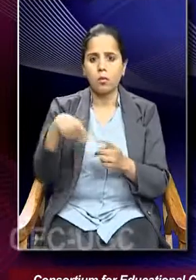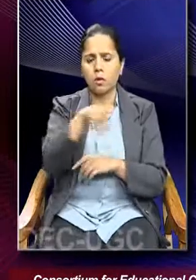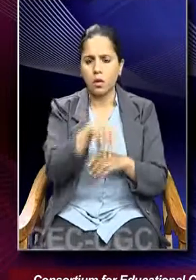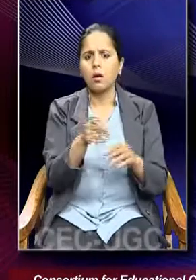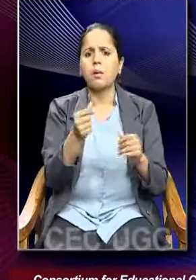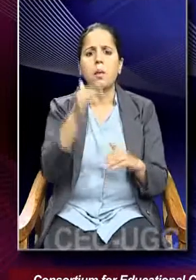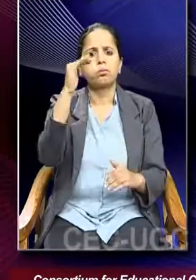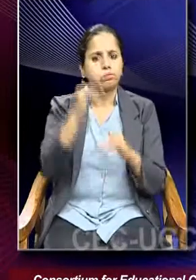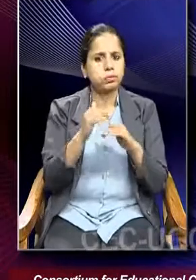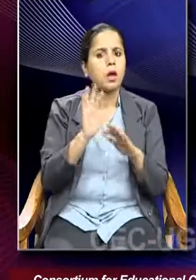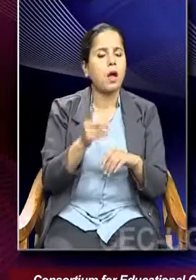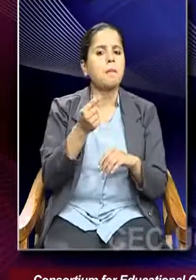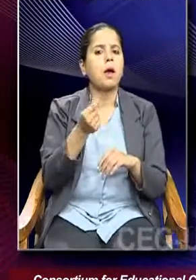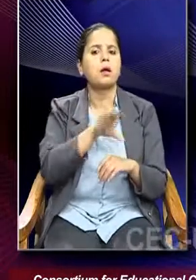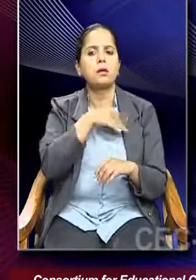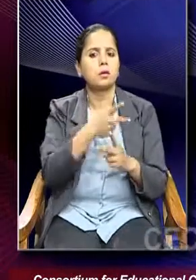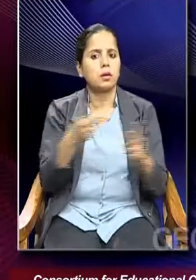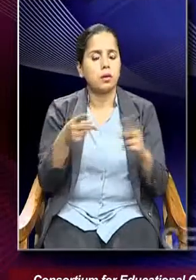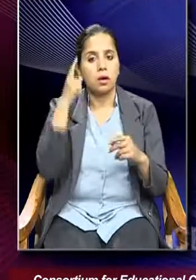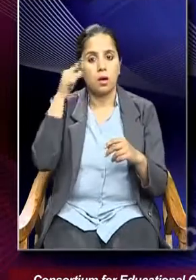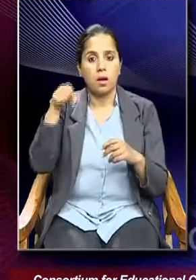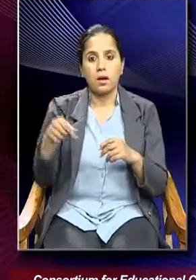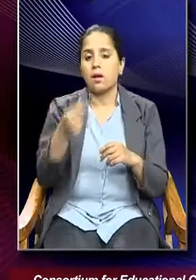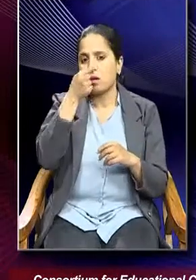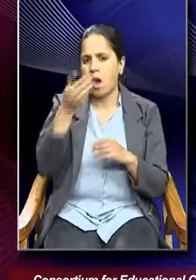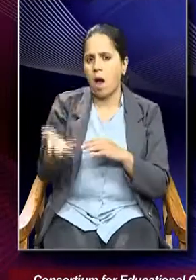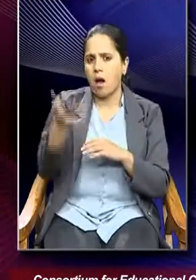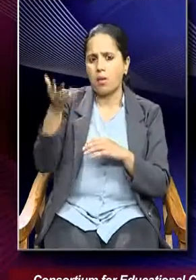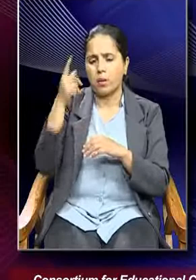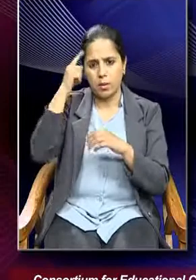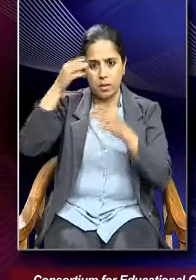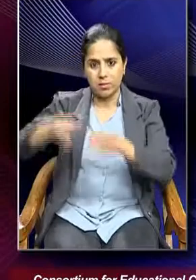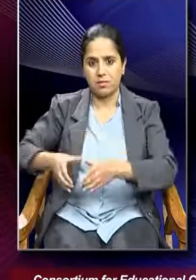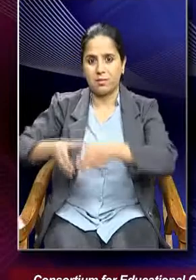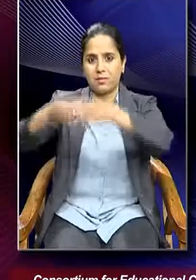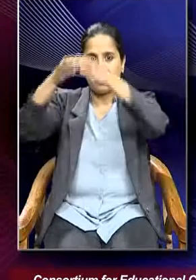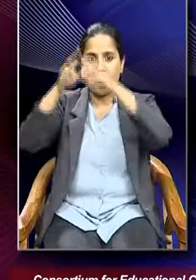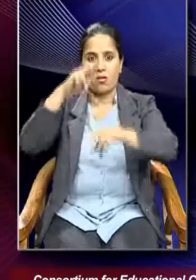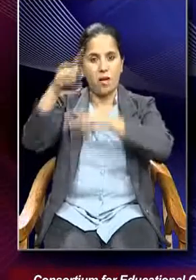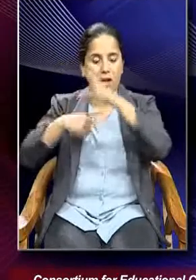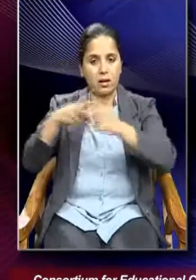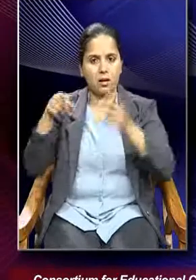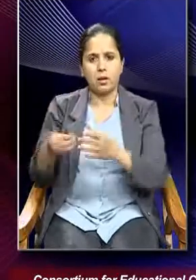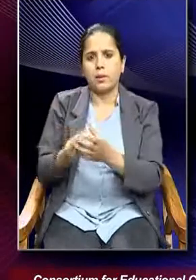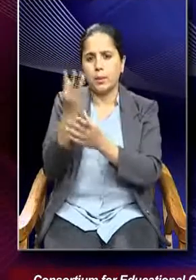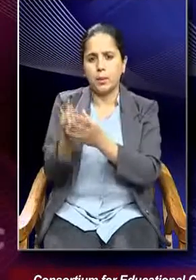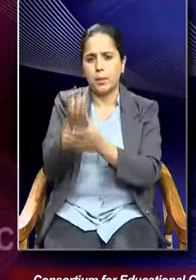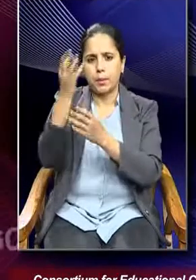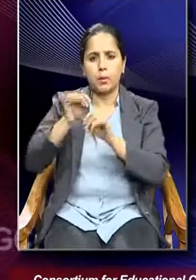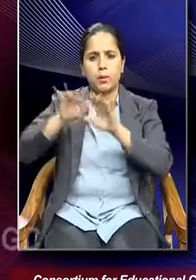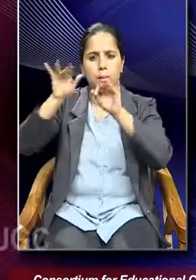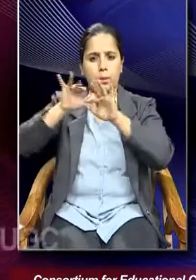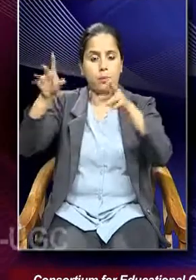abatement cost rather than the emission levels. So here we are looking at the cost of